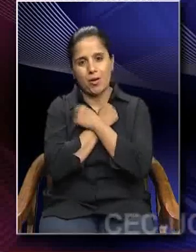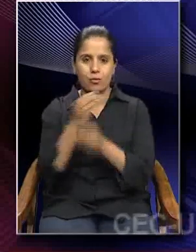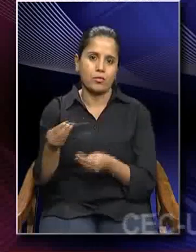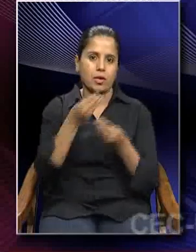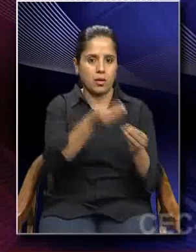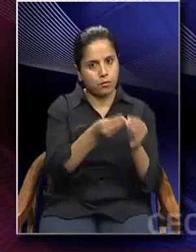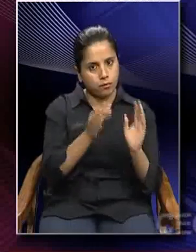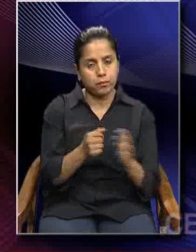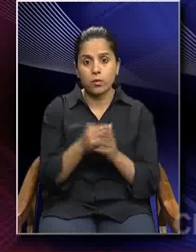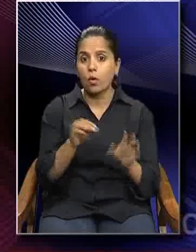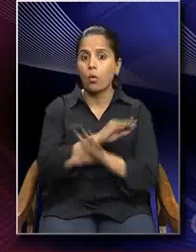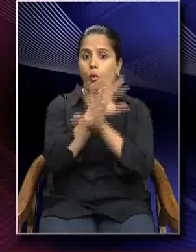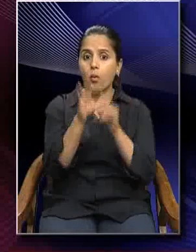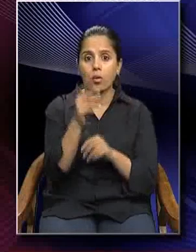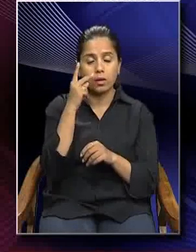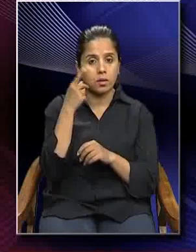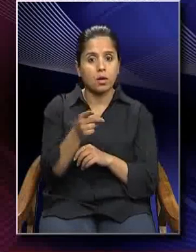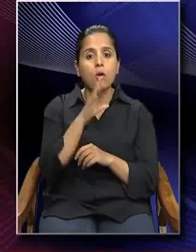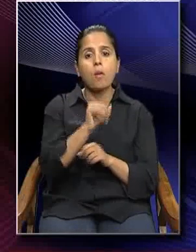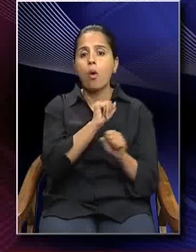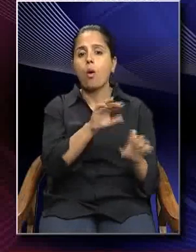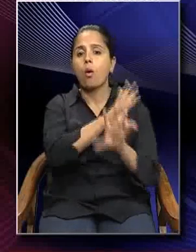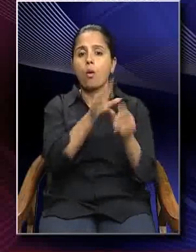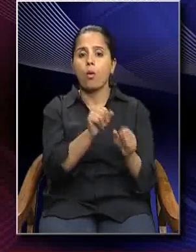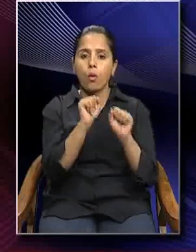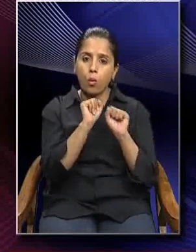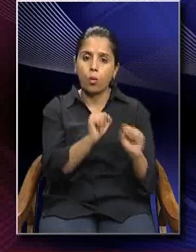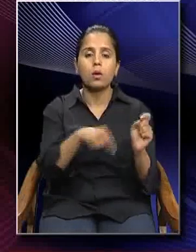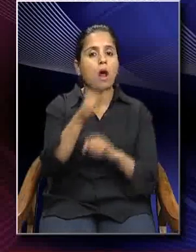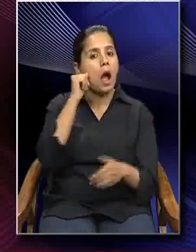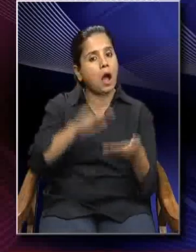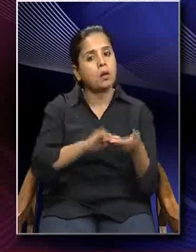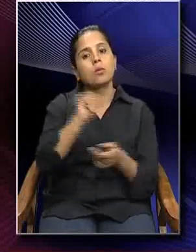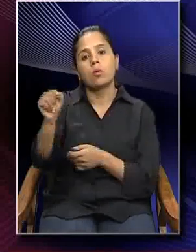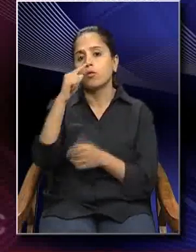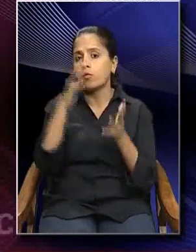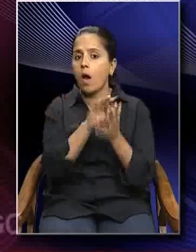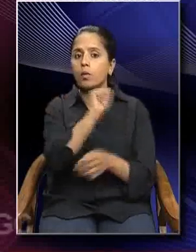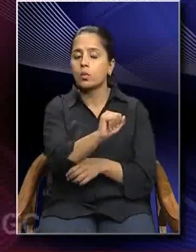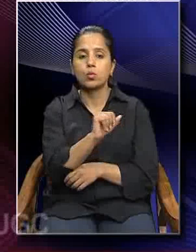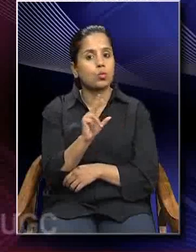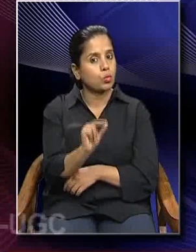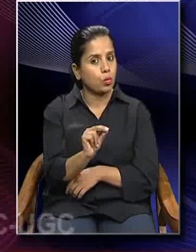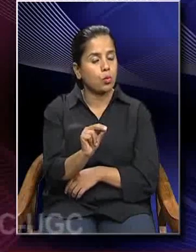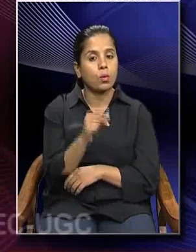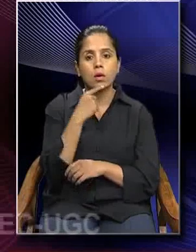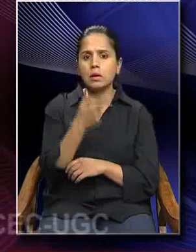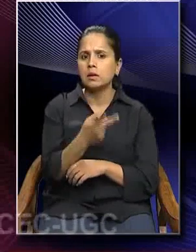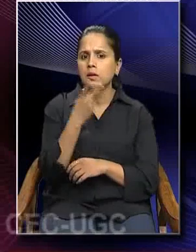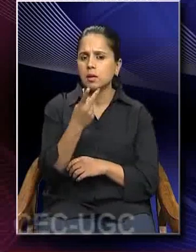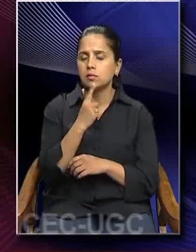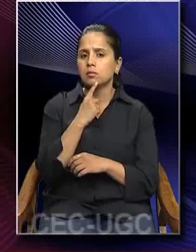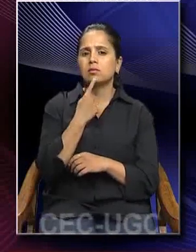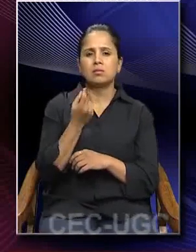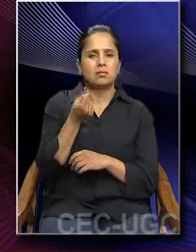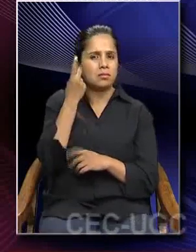all that wealth ultimately belongs to the husband. So it was a cruel